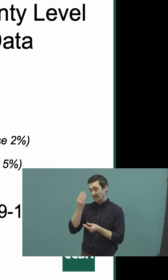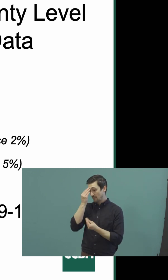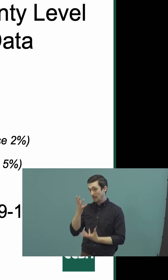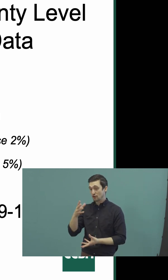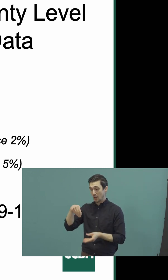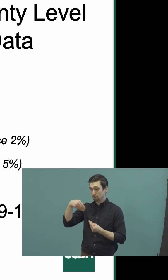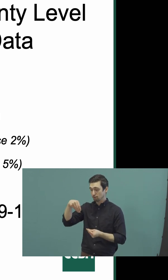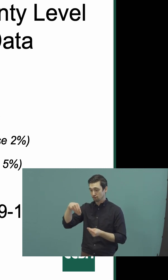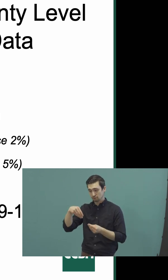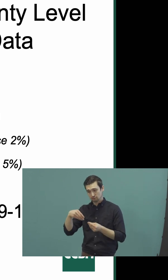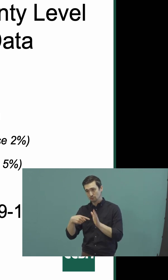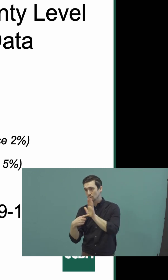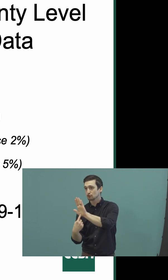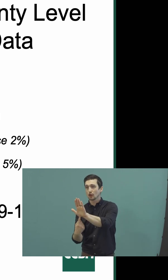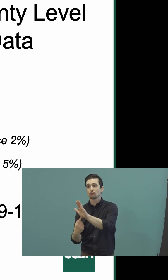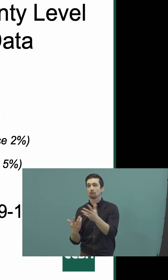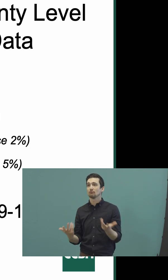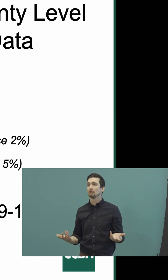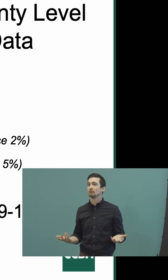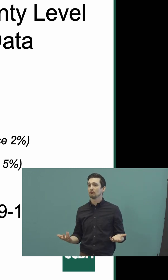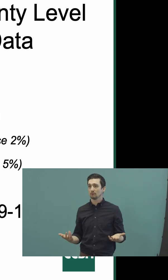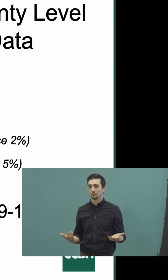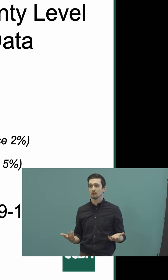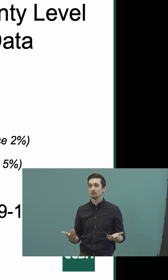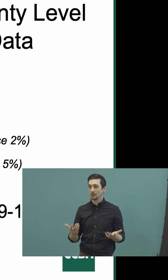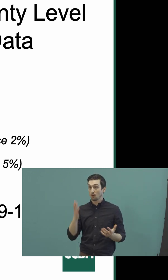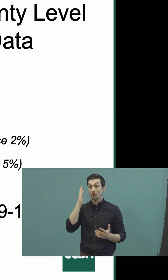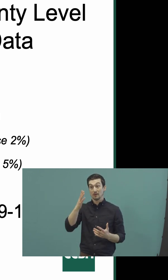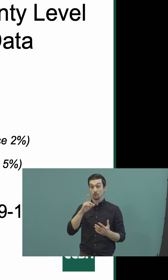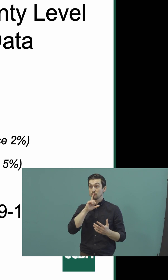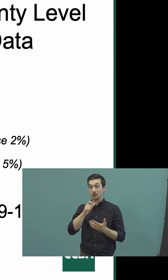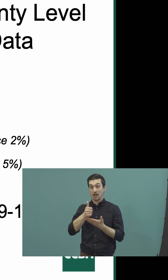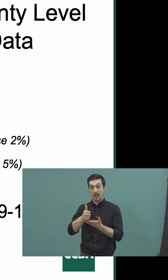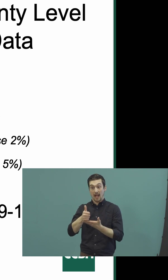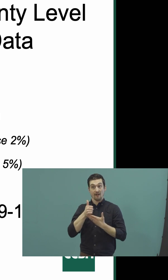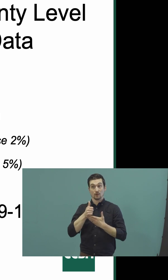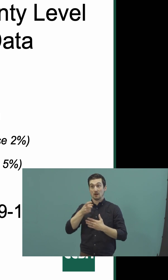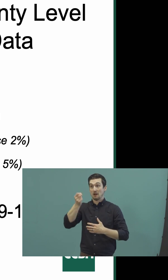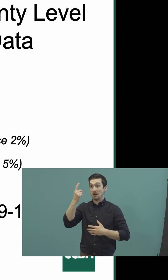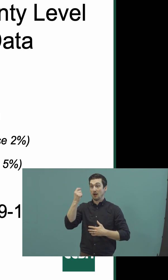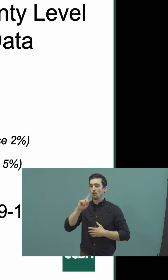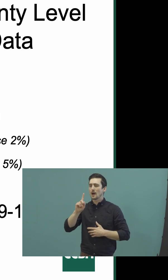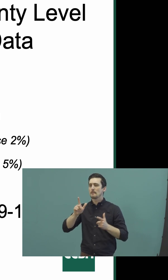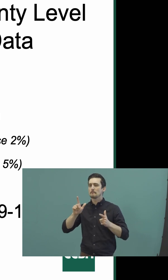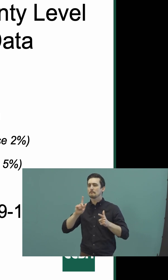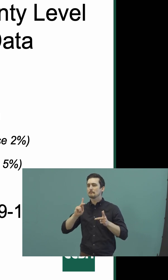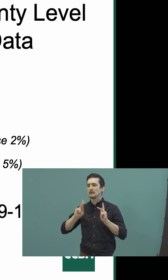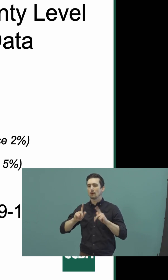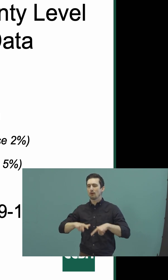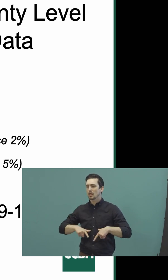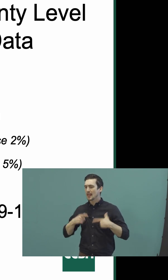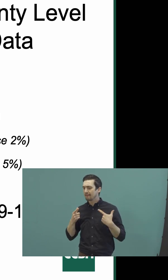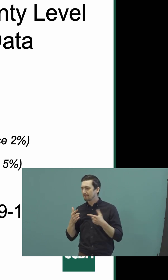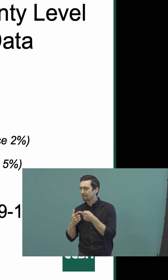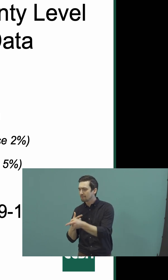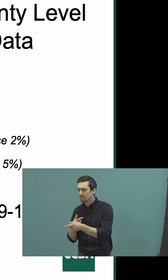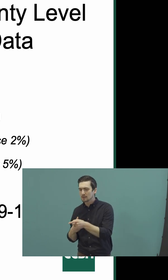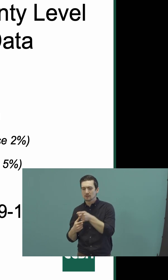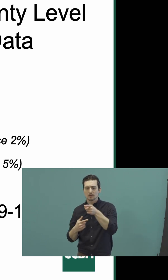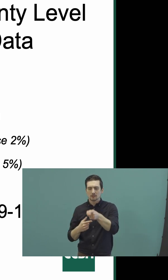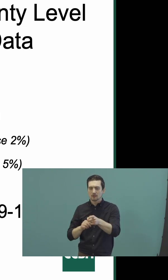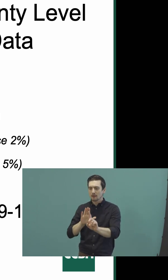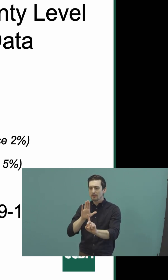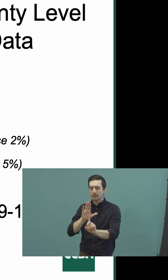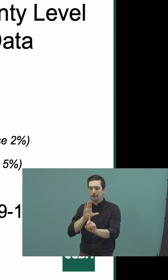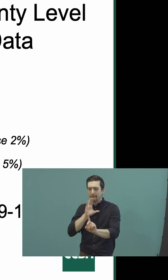us. It would be very helpful for us to understand where people live and what the